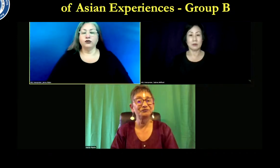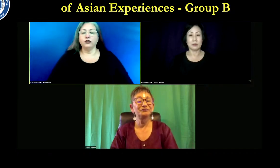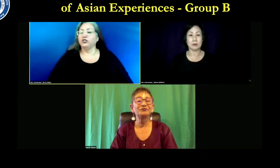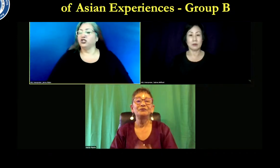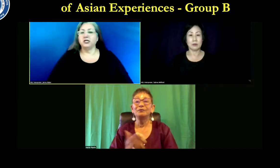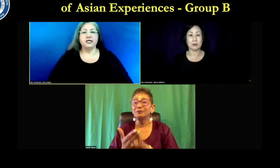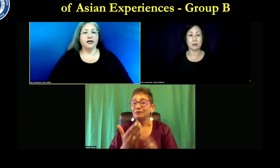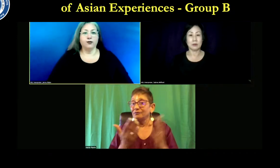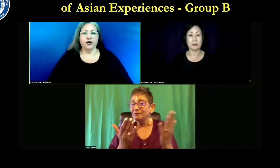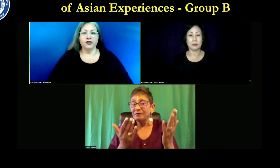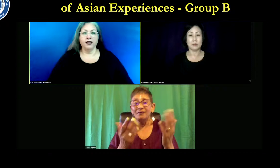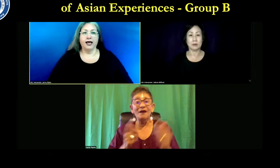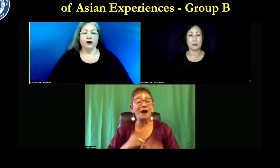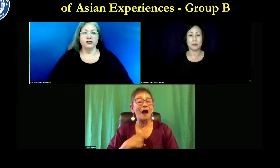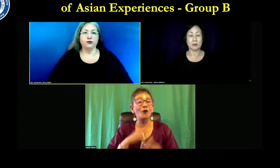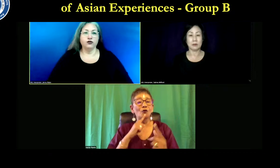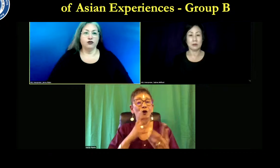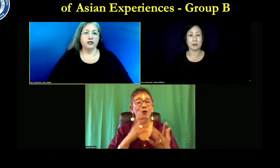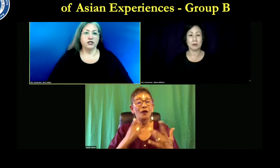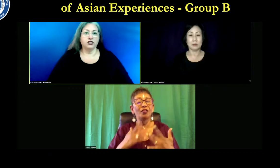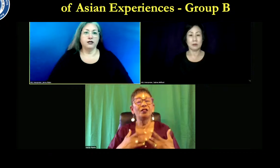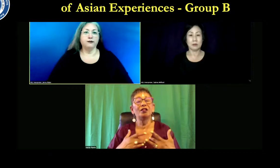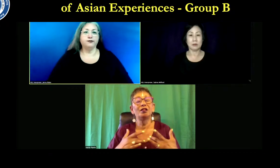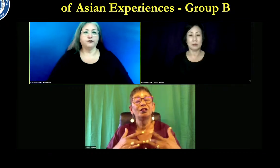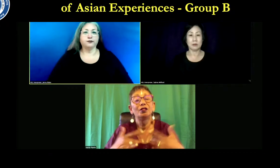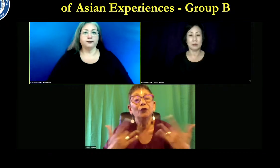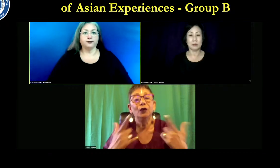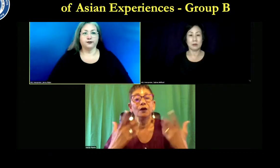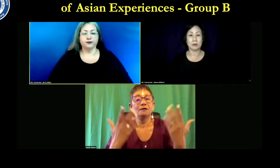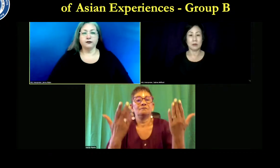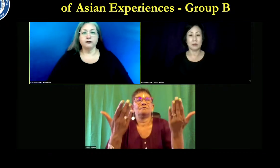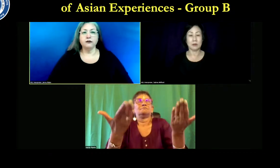or two to just take a breath and allow a smooth transition.